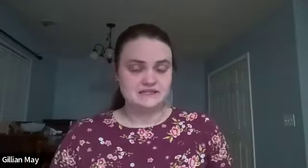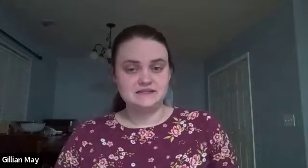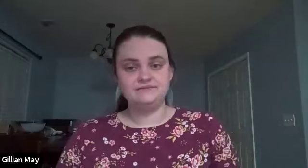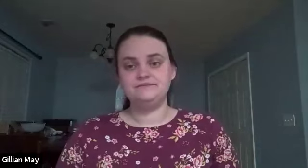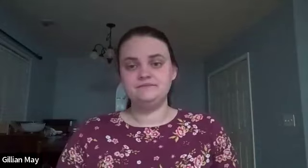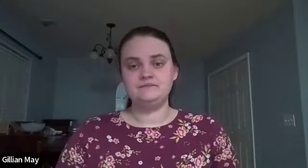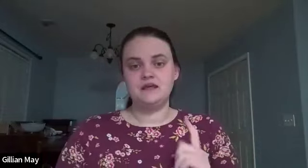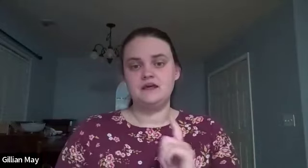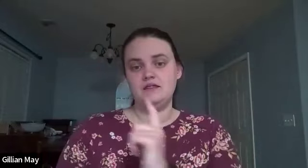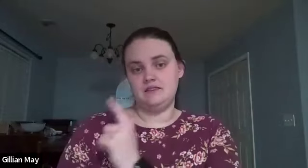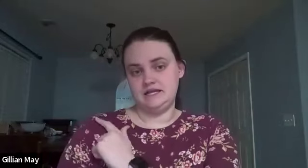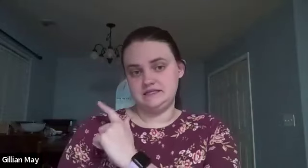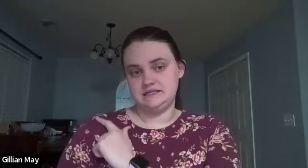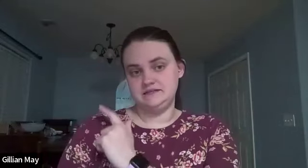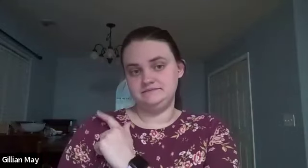lazy, lazy,